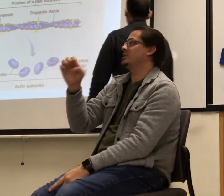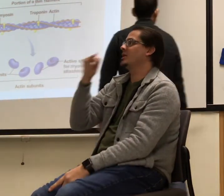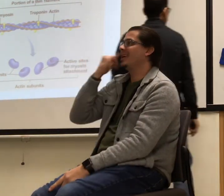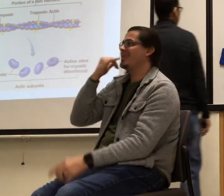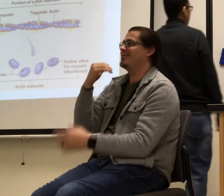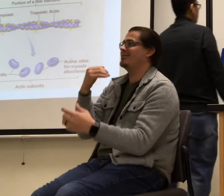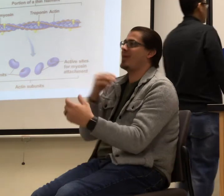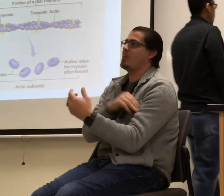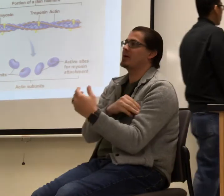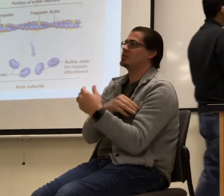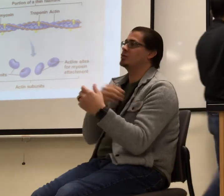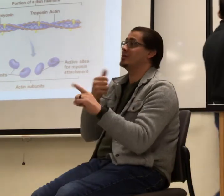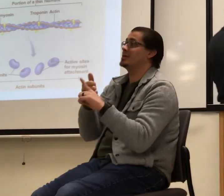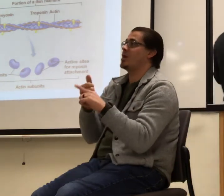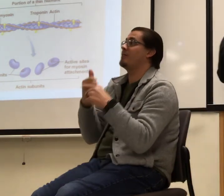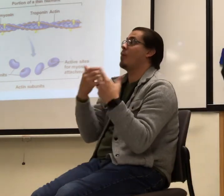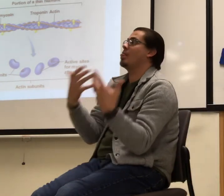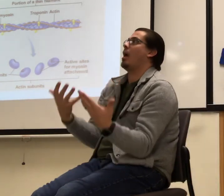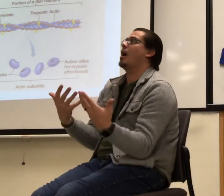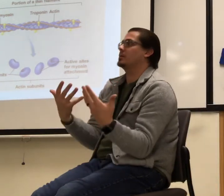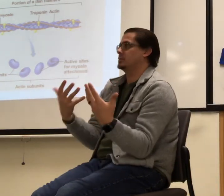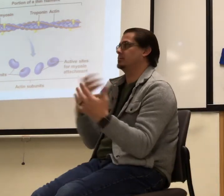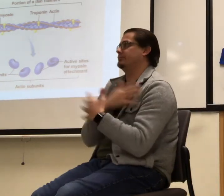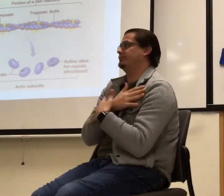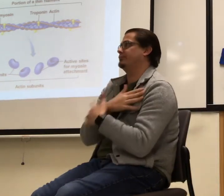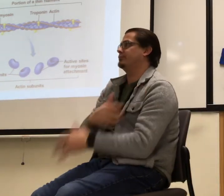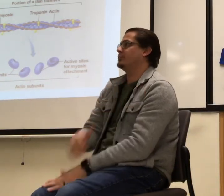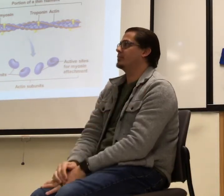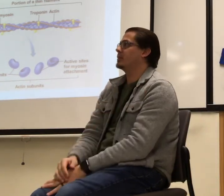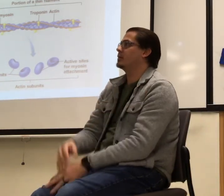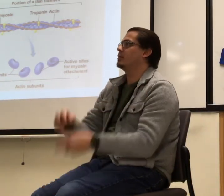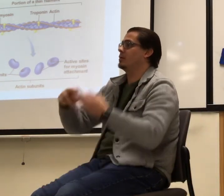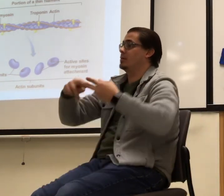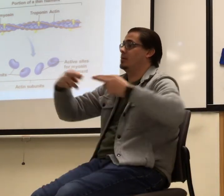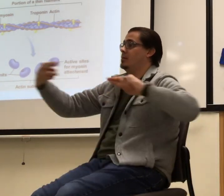relaxed. So tropomyosin.